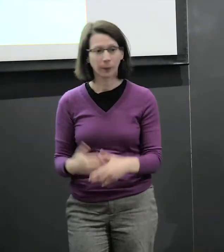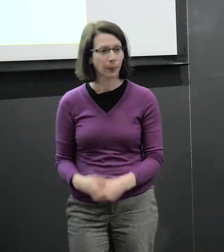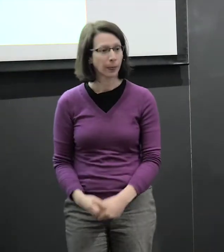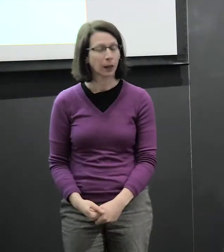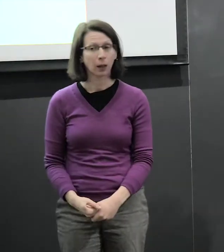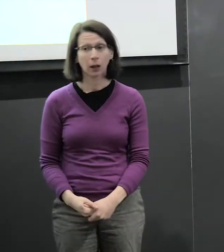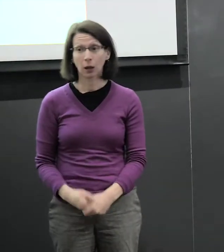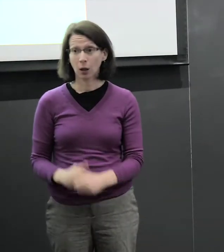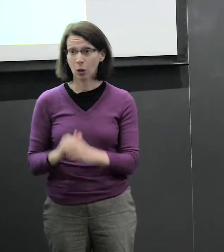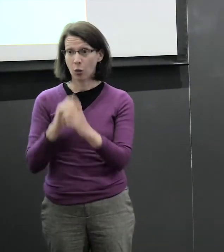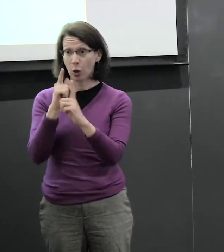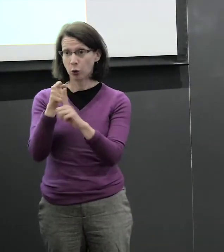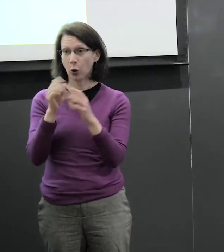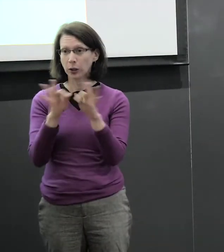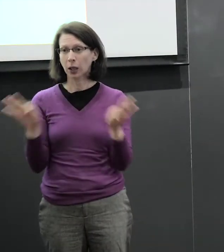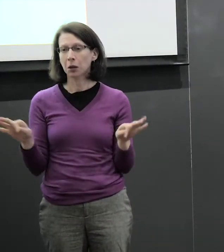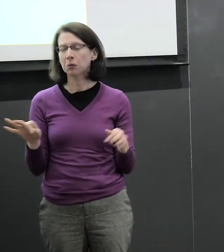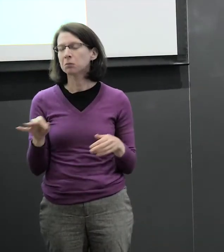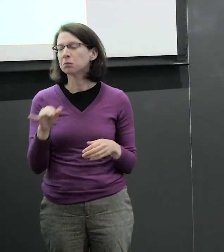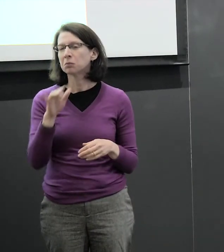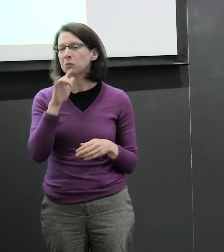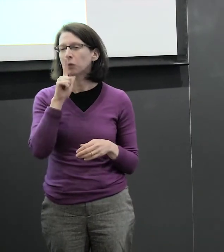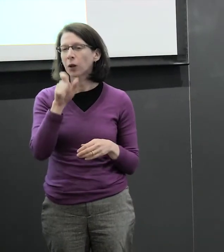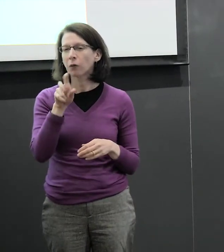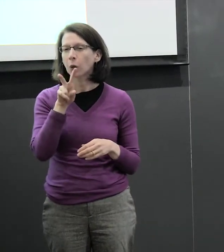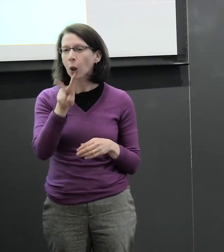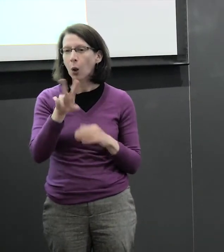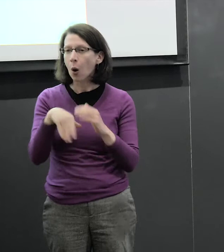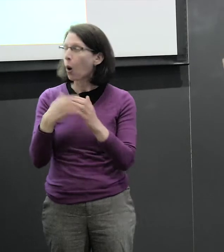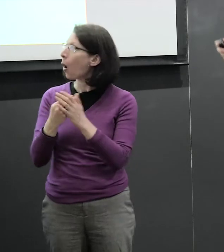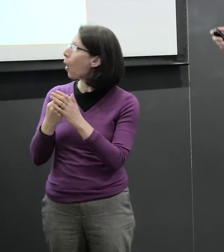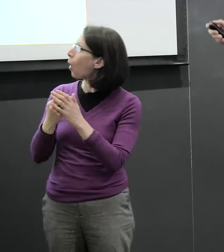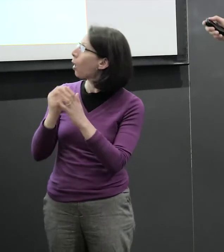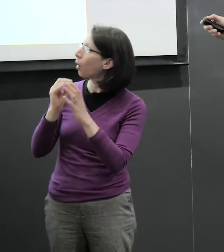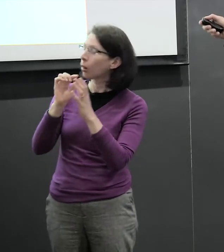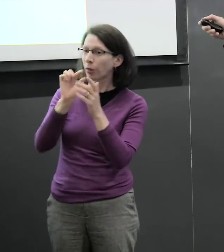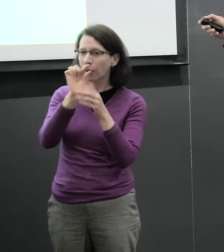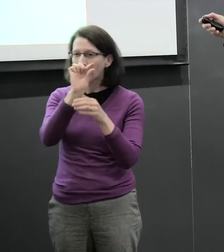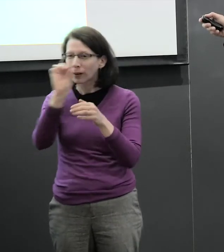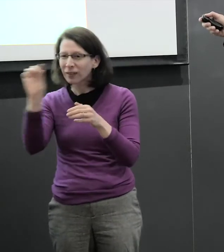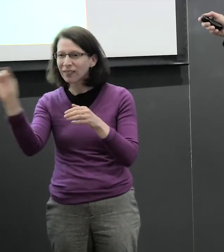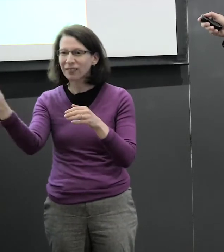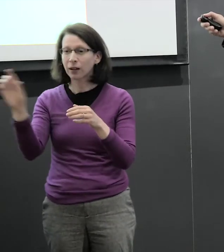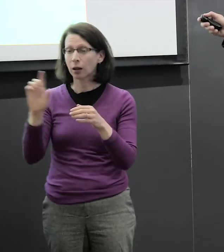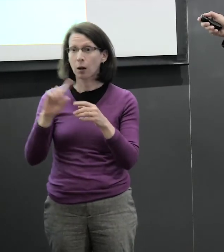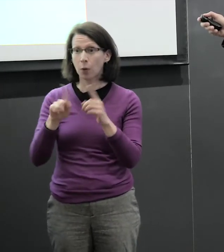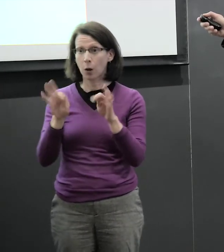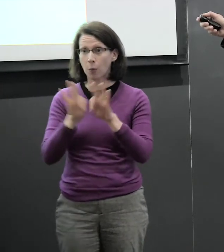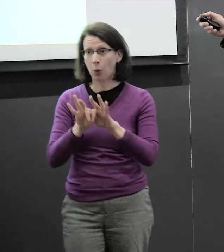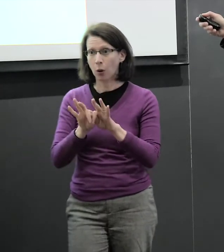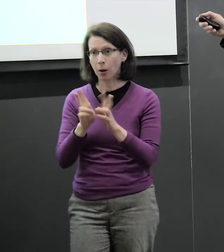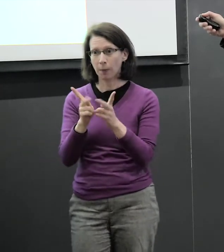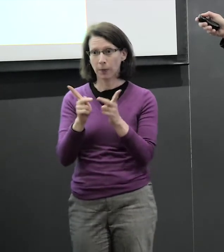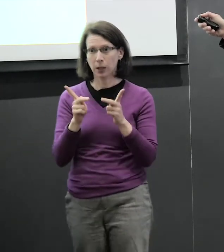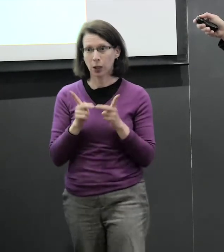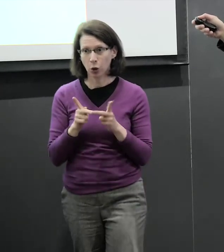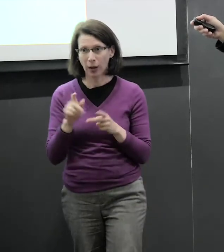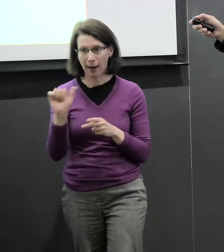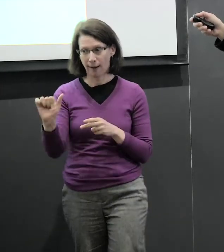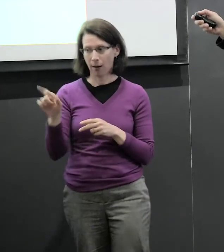The target sentence, you don't need to look at all the transcription. The important thing is that you have a position, which is position